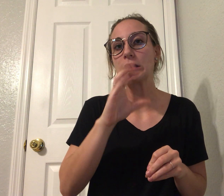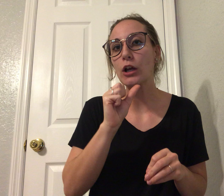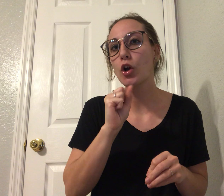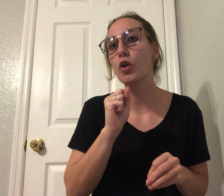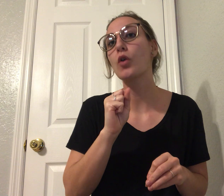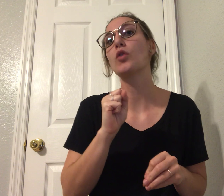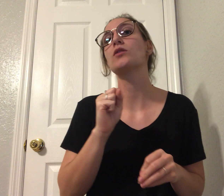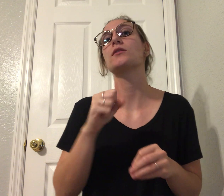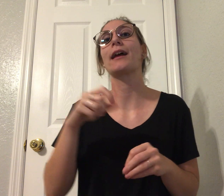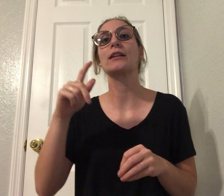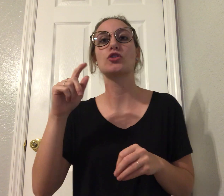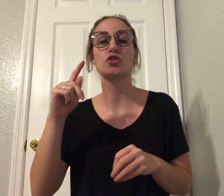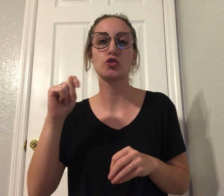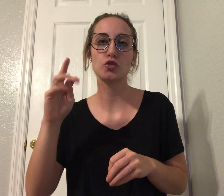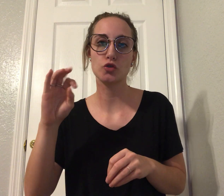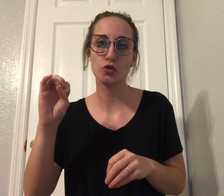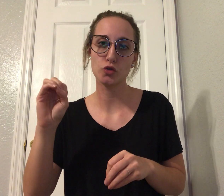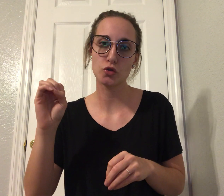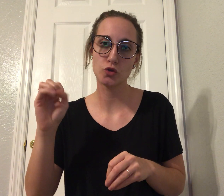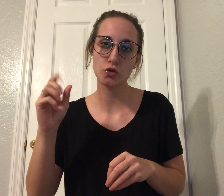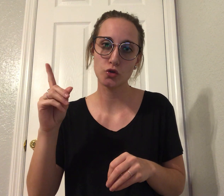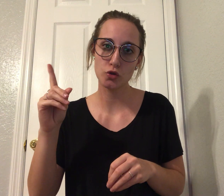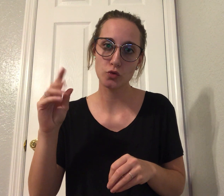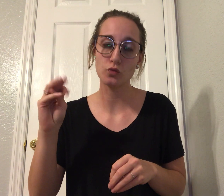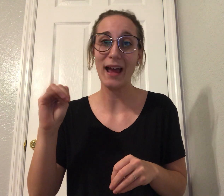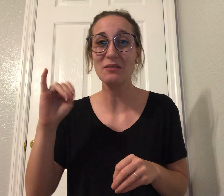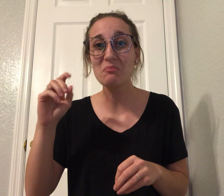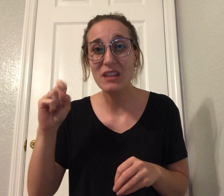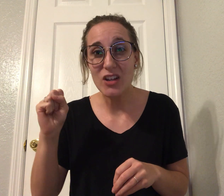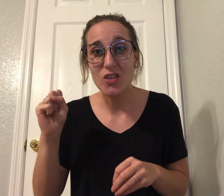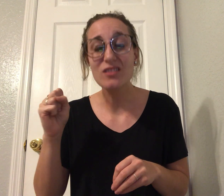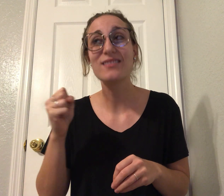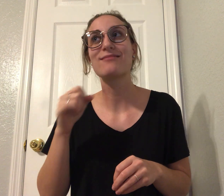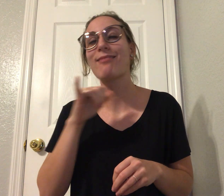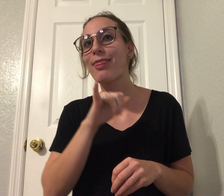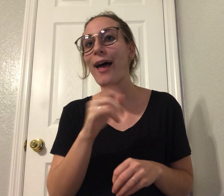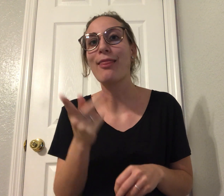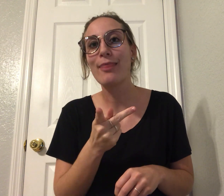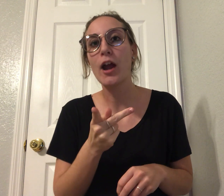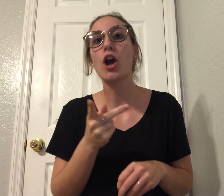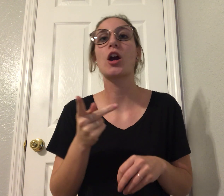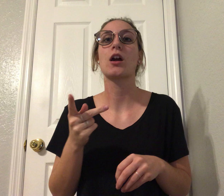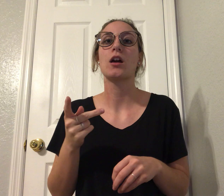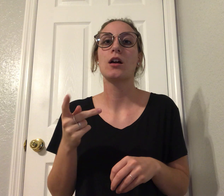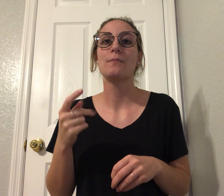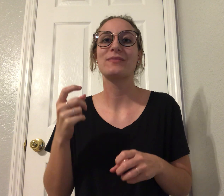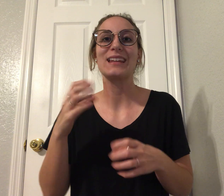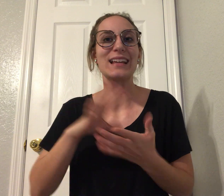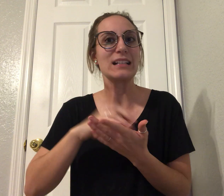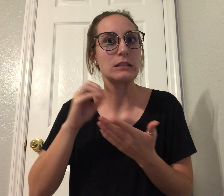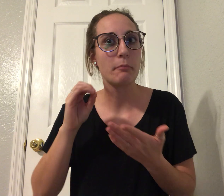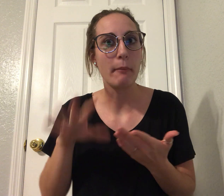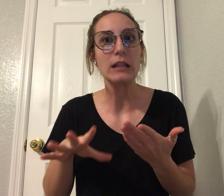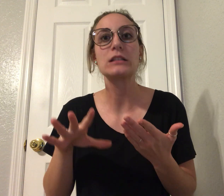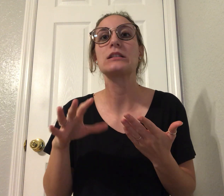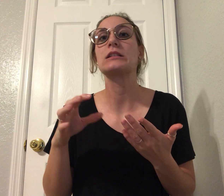are expensive coat hangers. Now, thanks to COVID, again, I have been preaching home